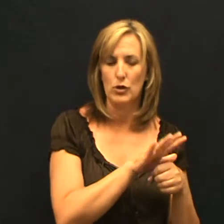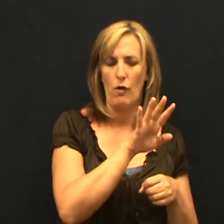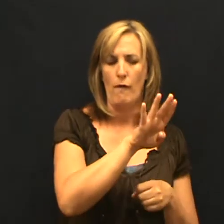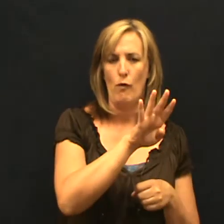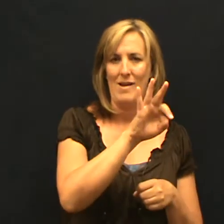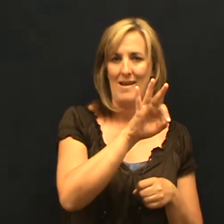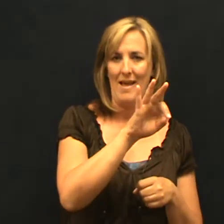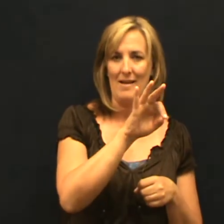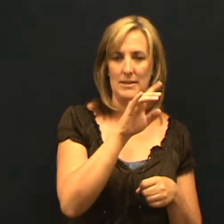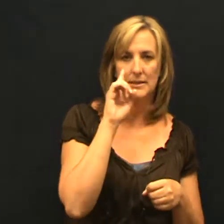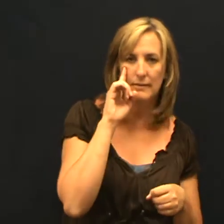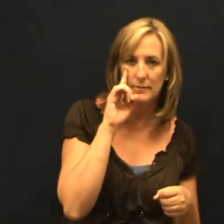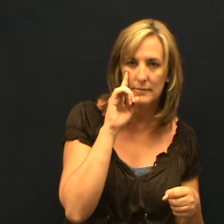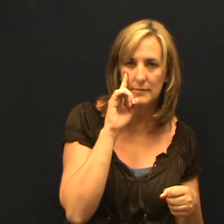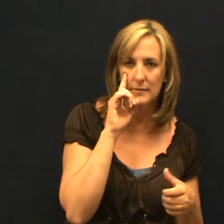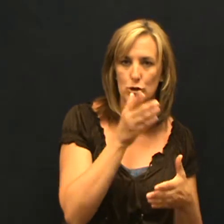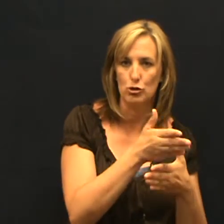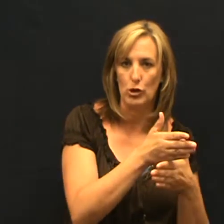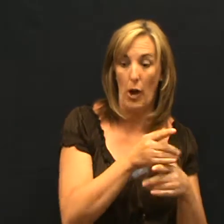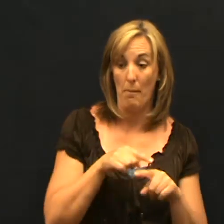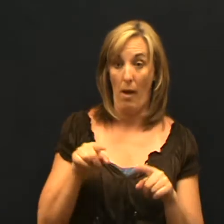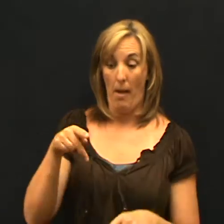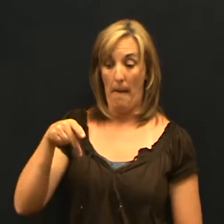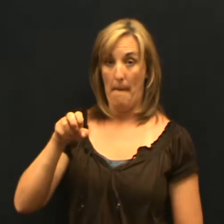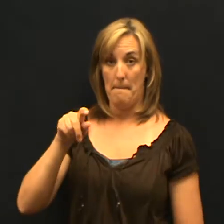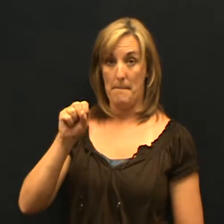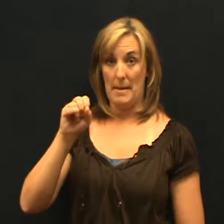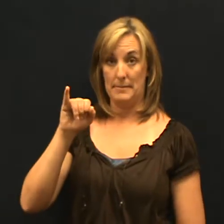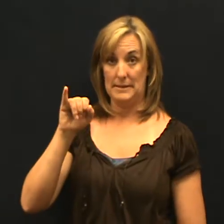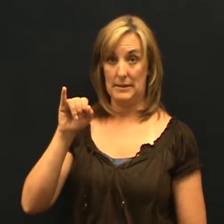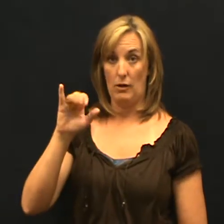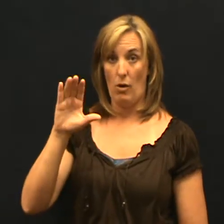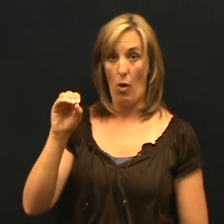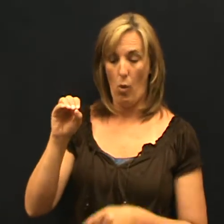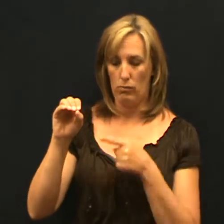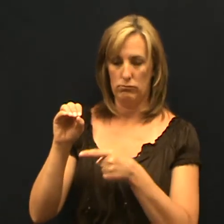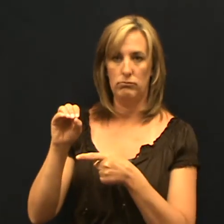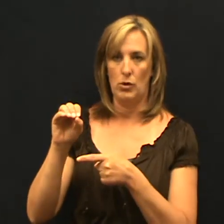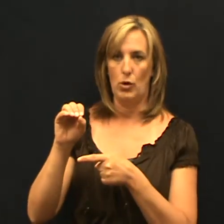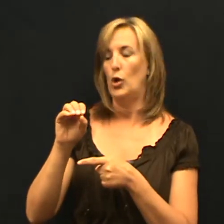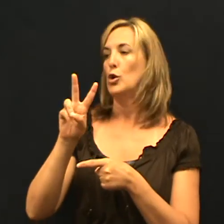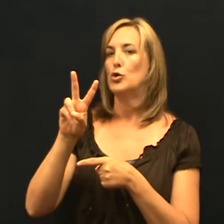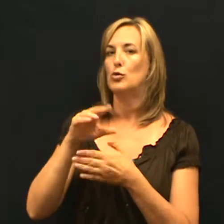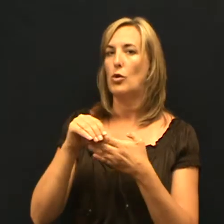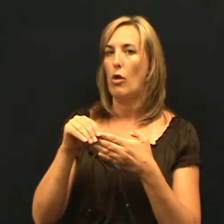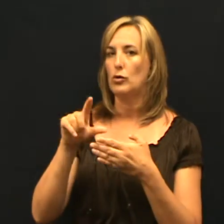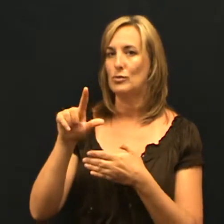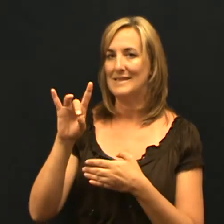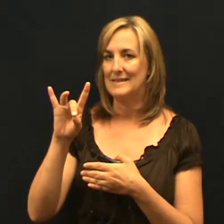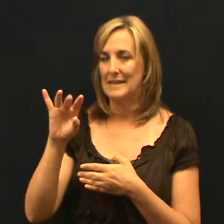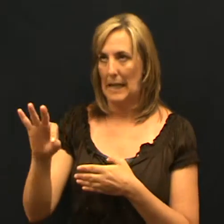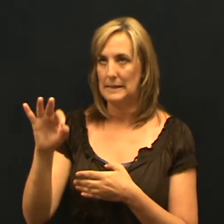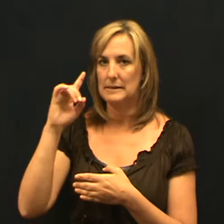a share, whereas PepsiCo was $3.26 a share. Return on equity for National Beverage